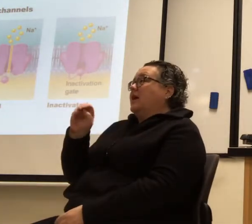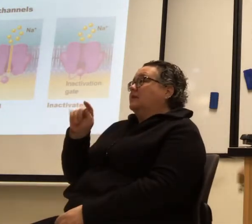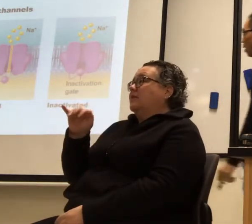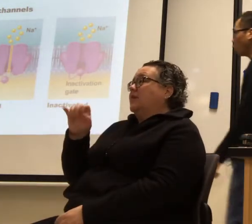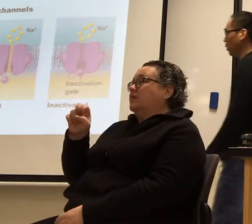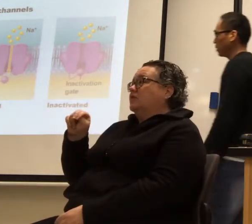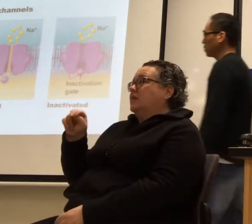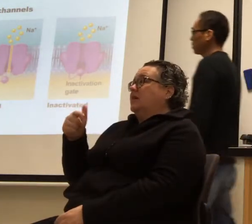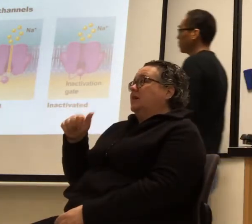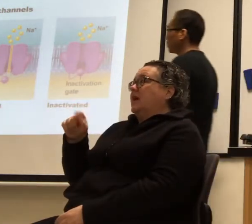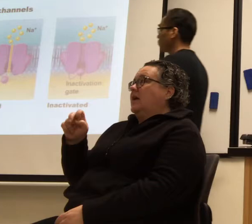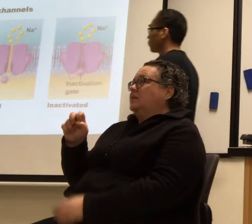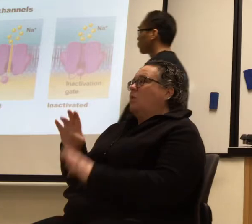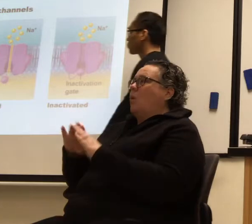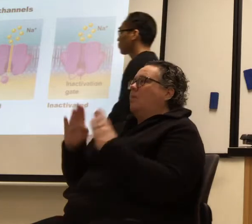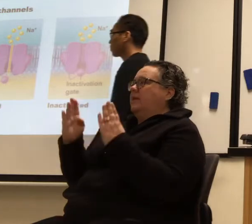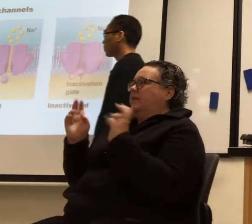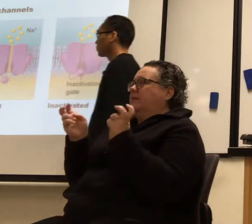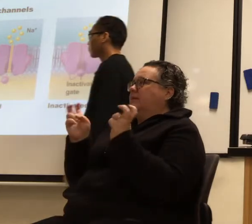chain, open.